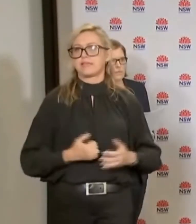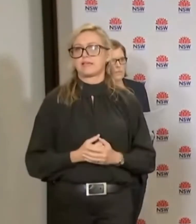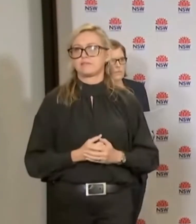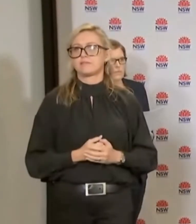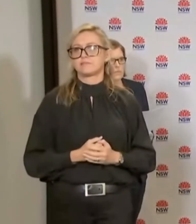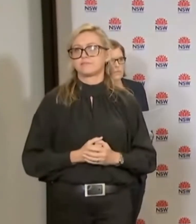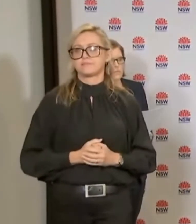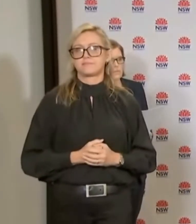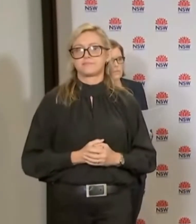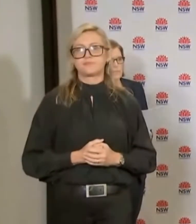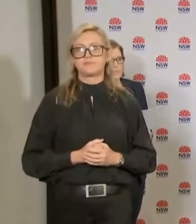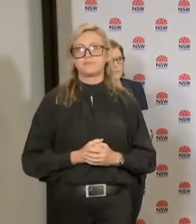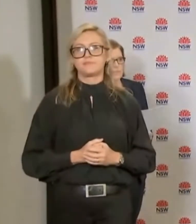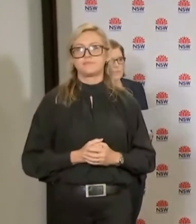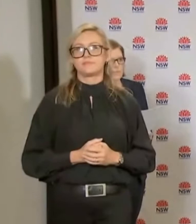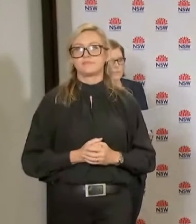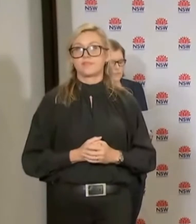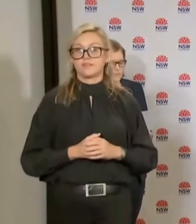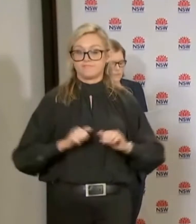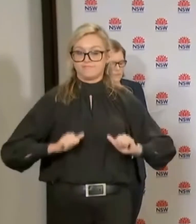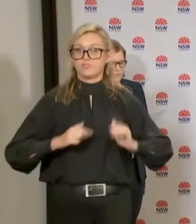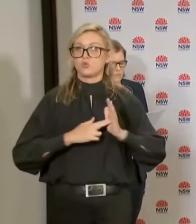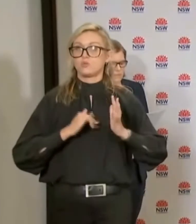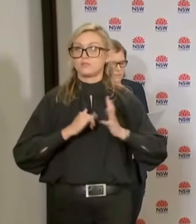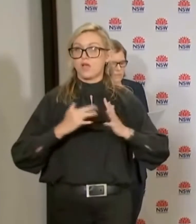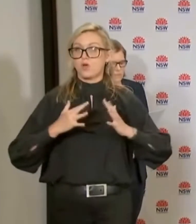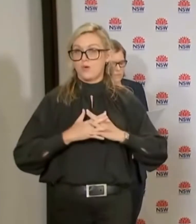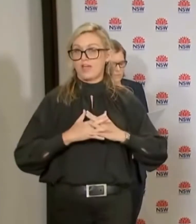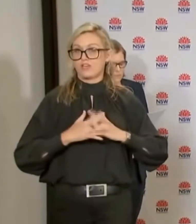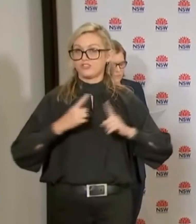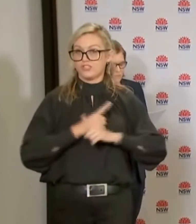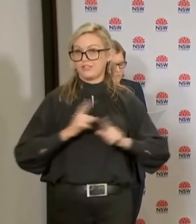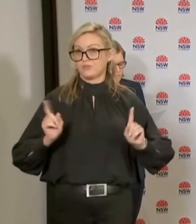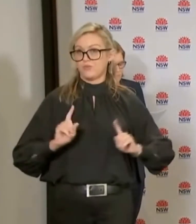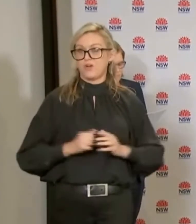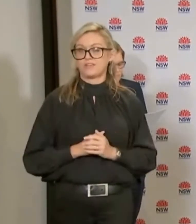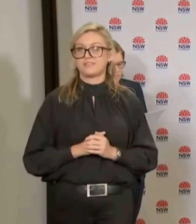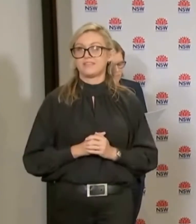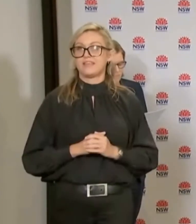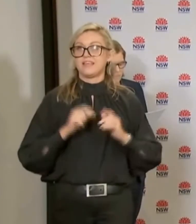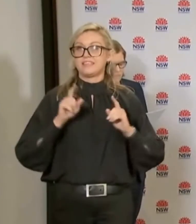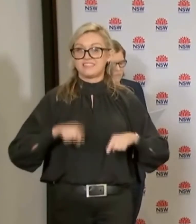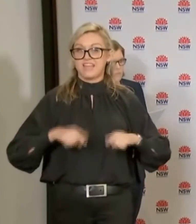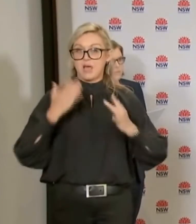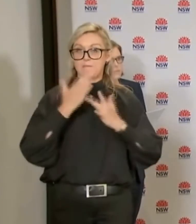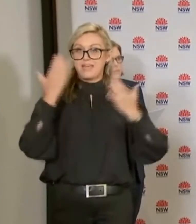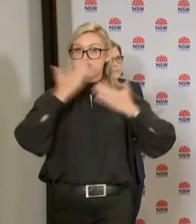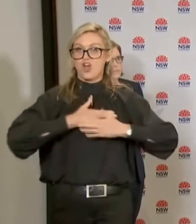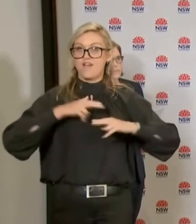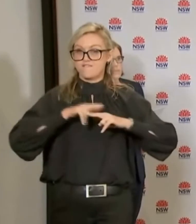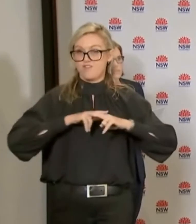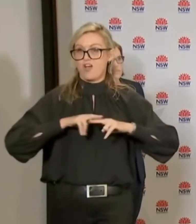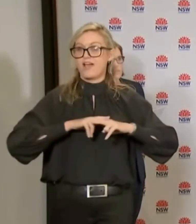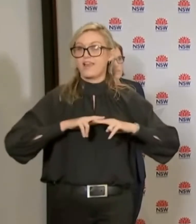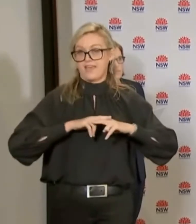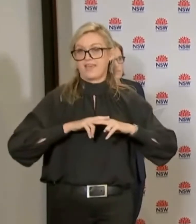pandemic or this virus. In relation to New South Wales, from Friday, so from after 1 minute past midnight on Friday morning, you'll